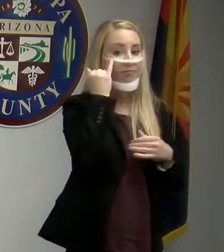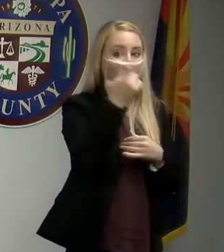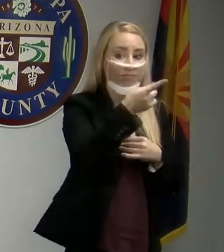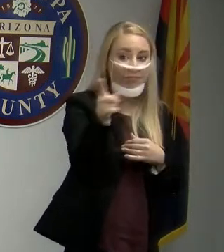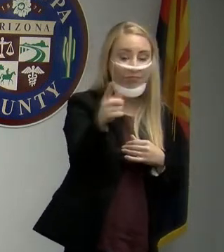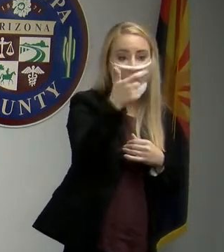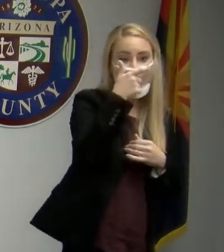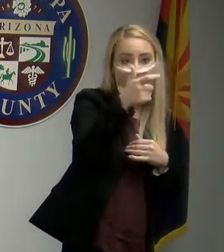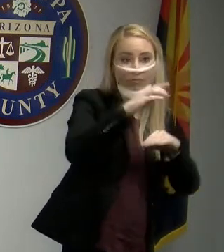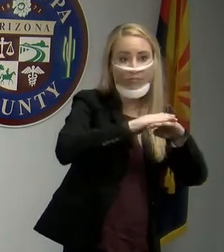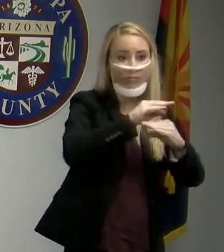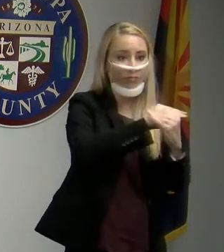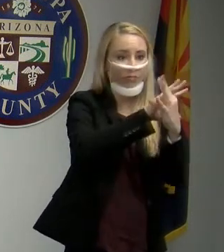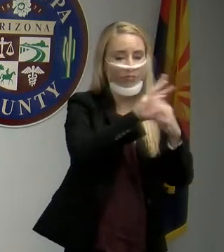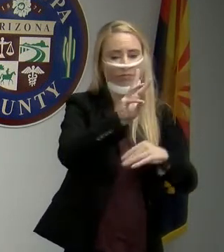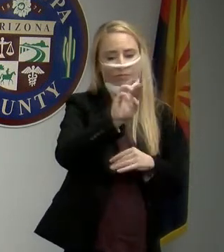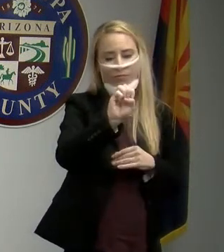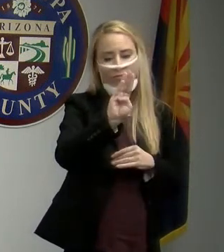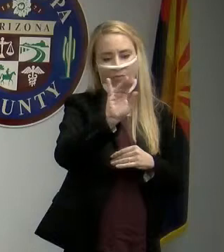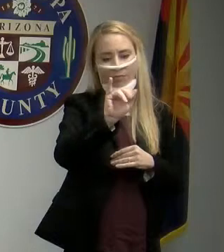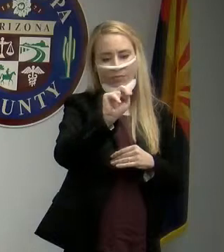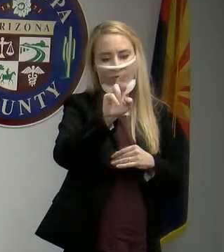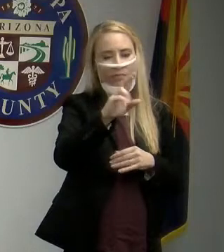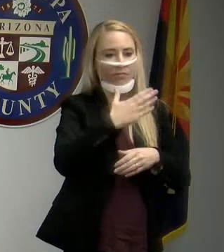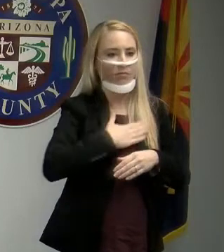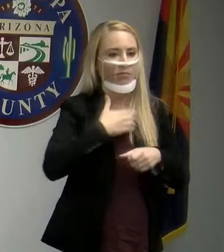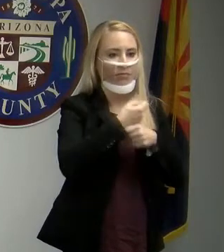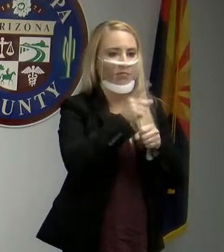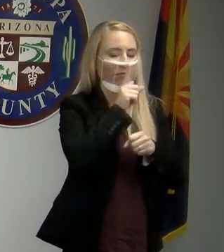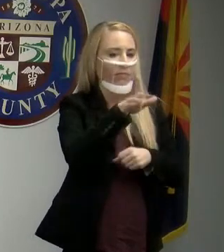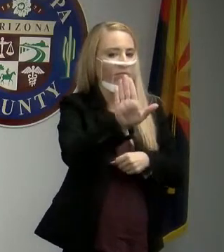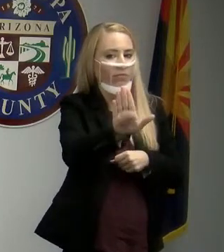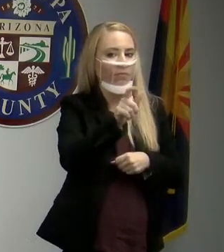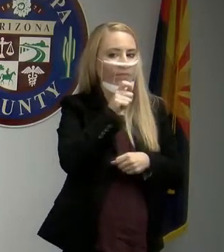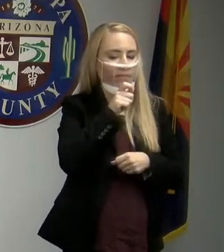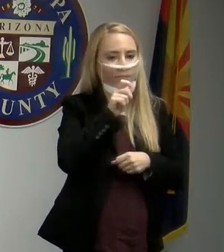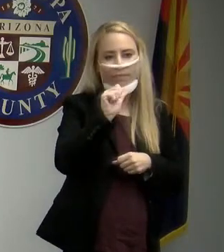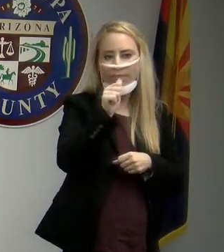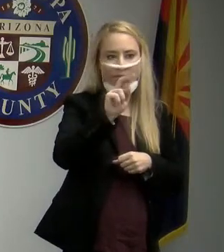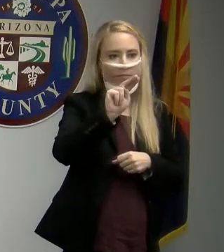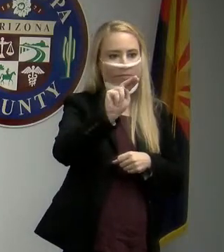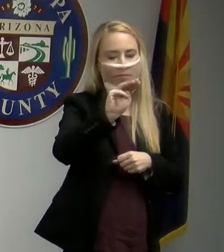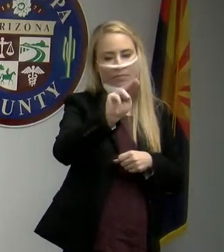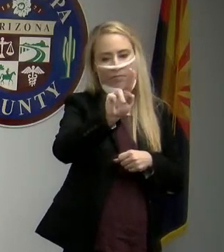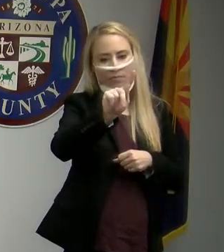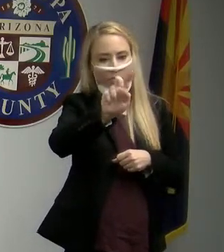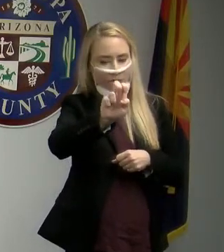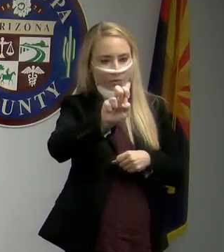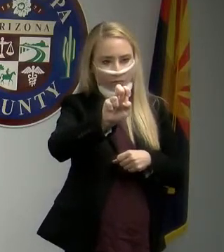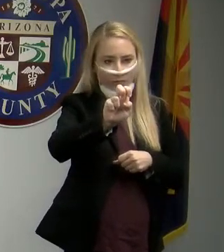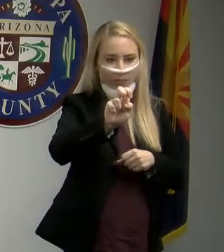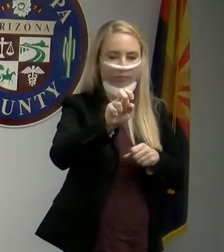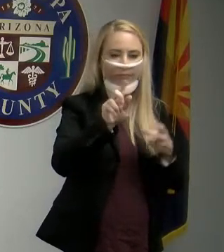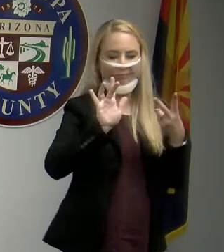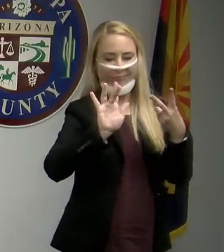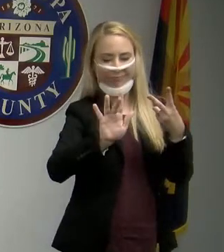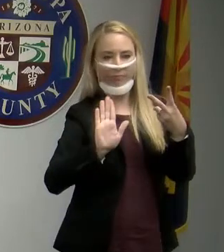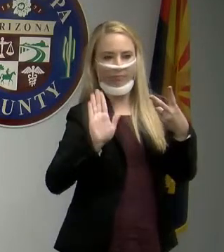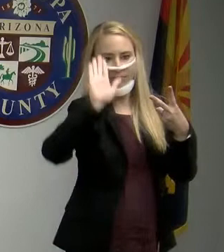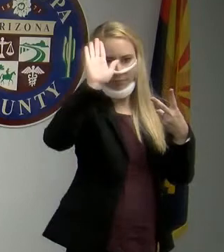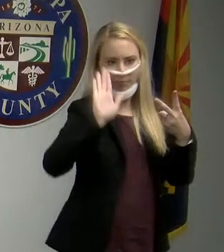the webinar, the GoToWebinar, you need to unmute your microphone and raise your hand so we can then call on you to ask a